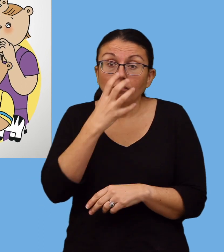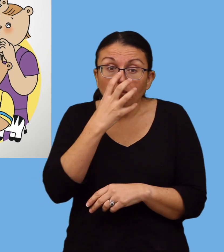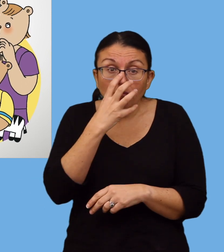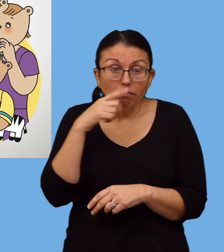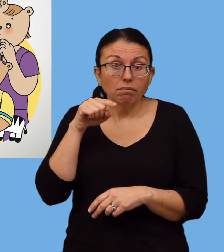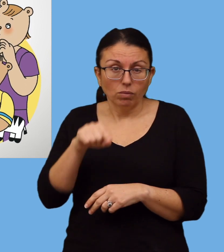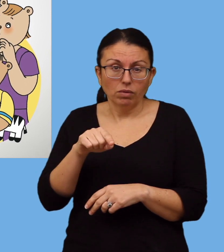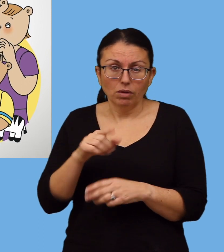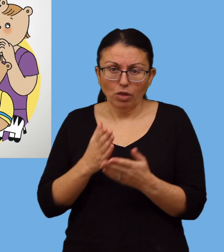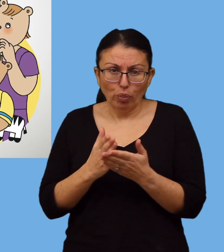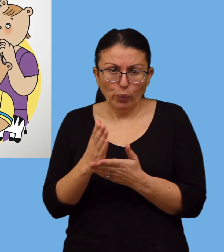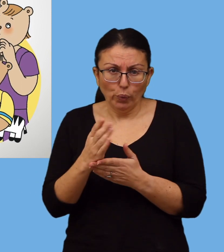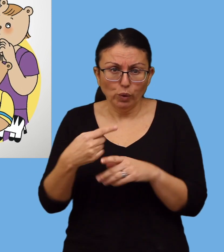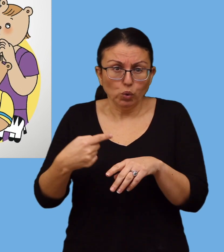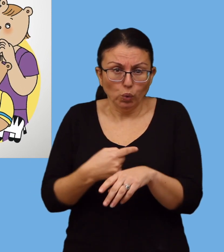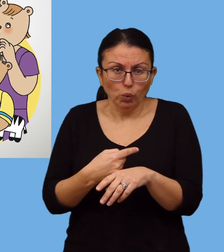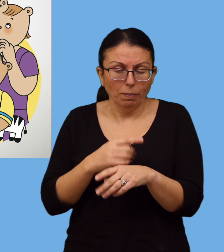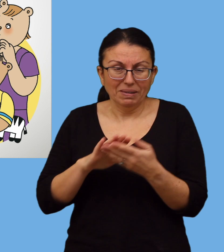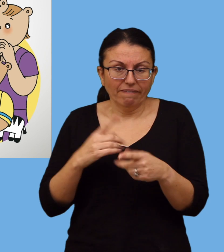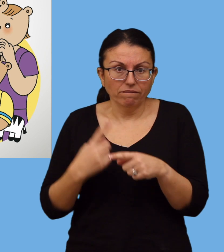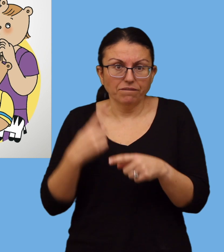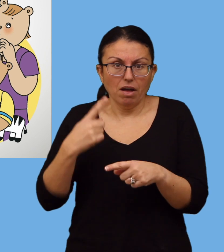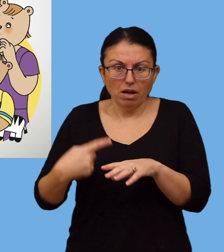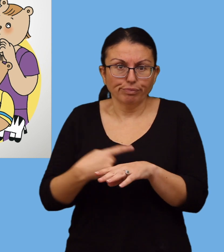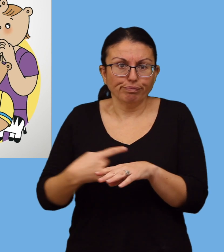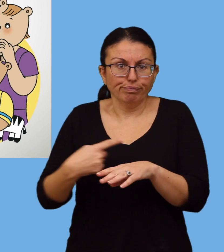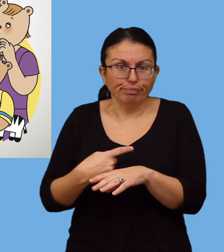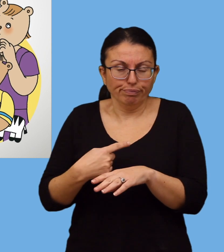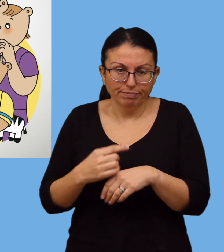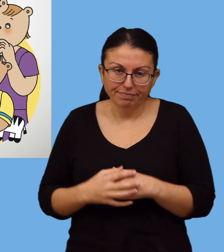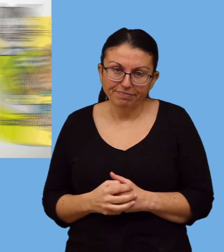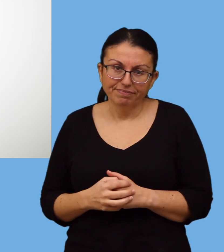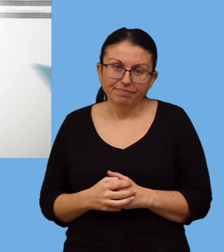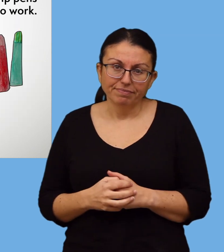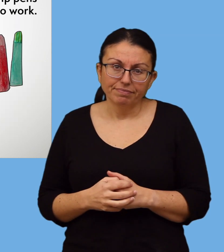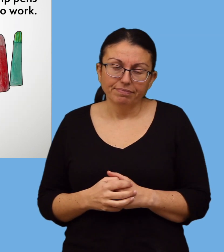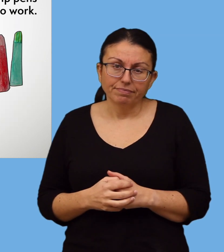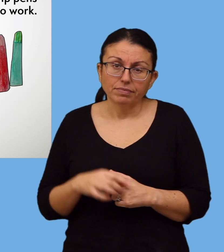anaesthetic medicine goes into the tiny tube and works very fast indeed.